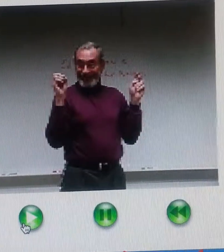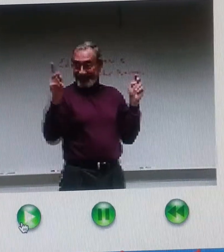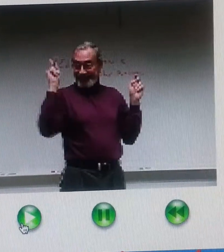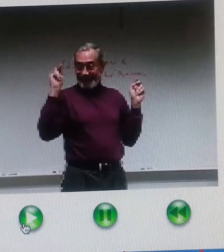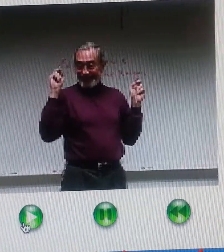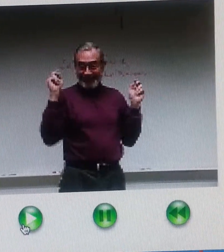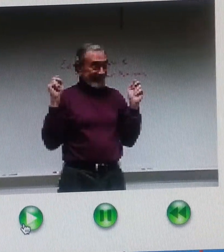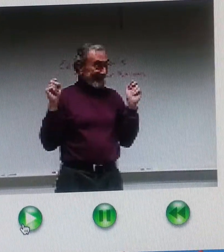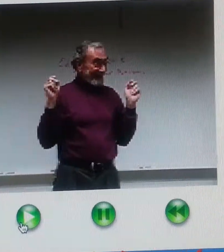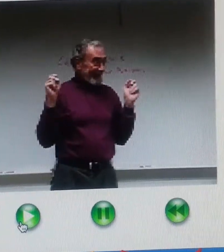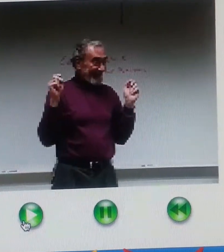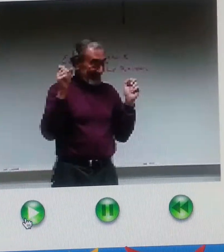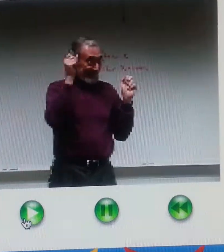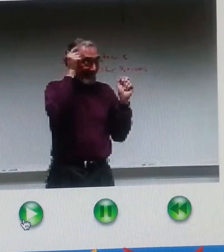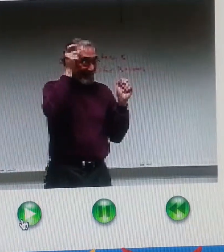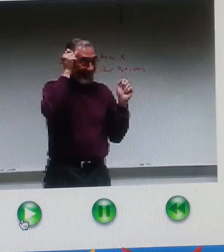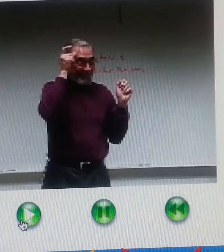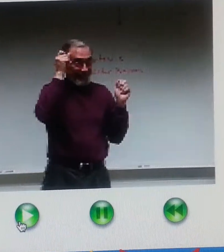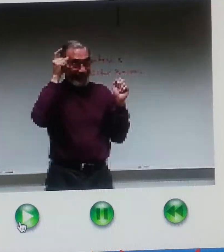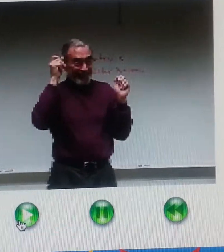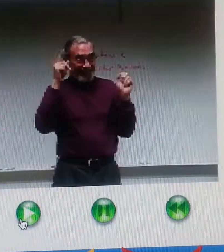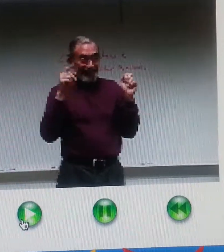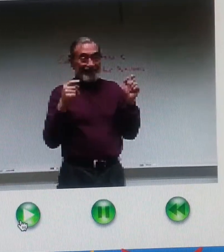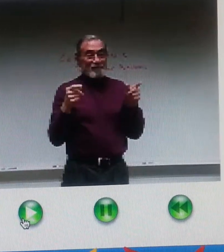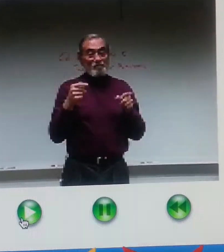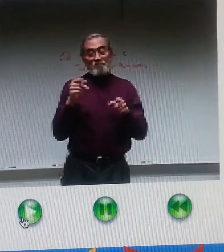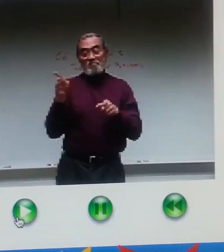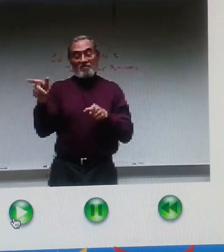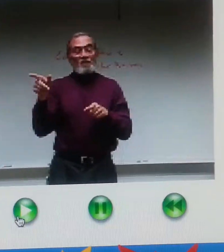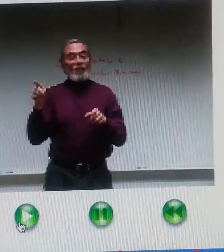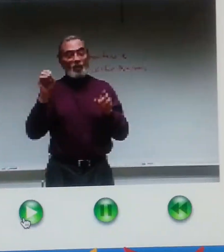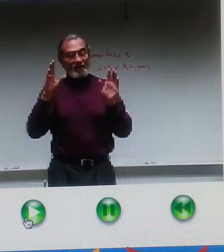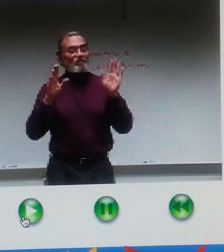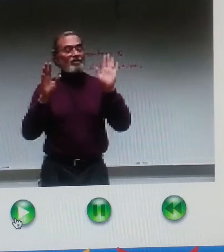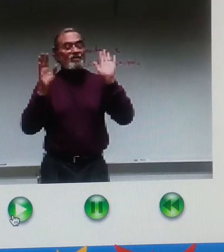night. That was a really great idea. Do you understand what I mean?